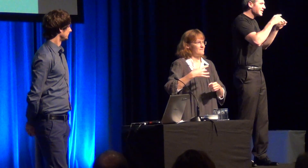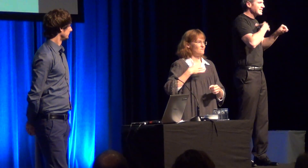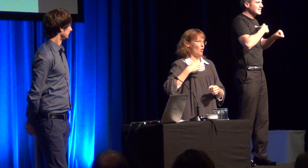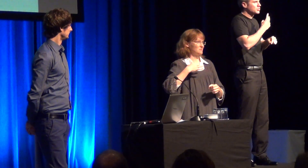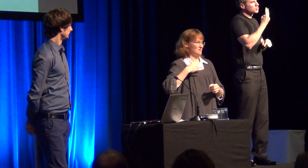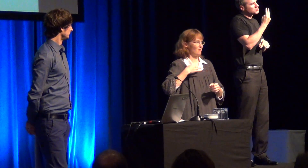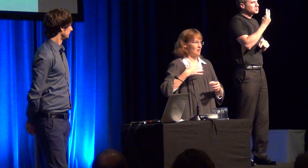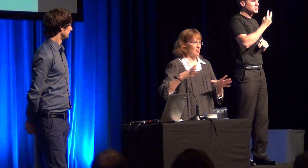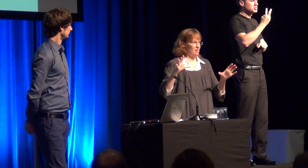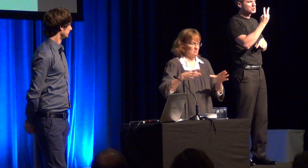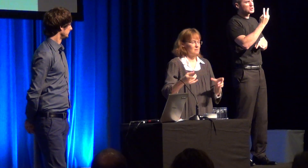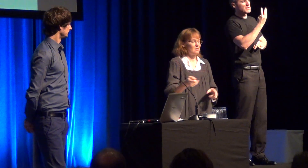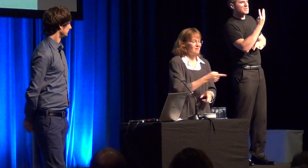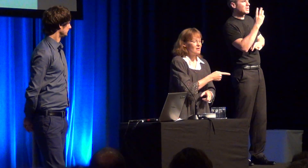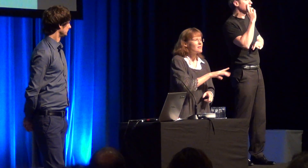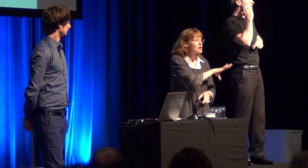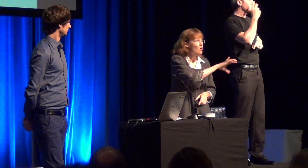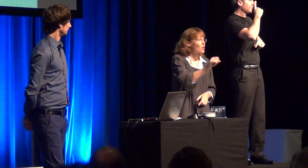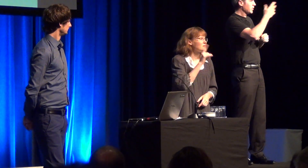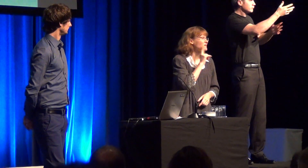sign language work project.